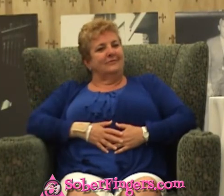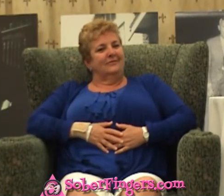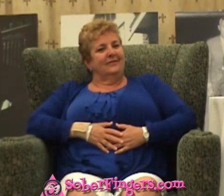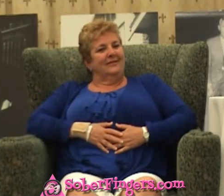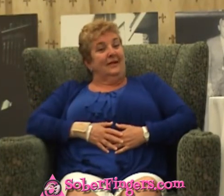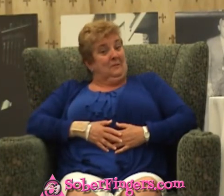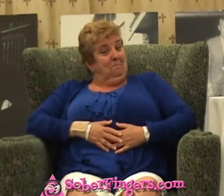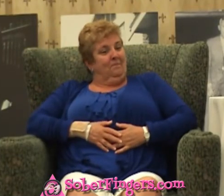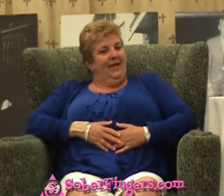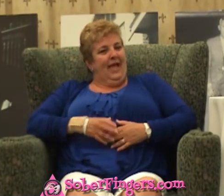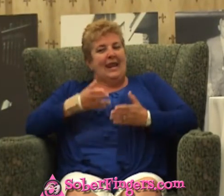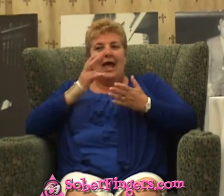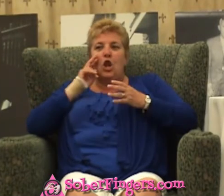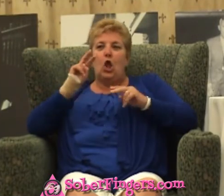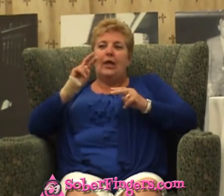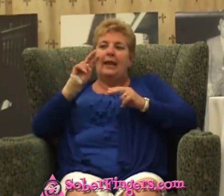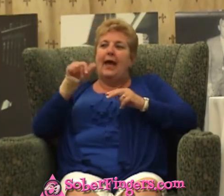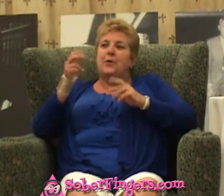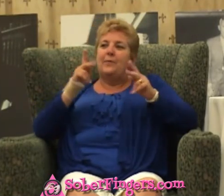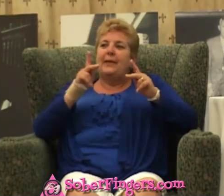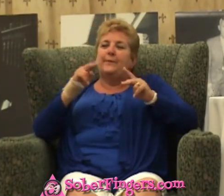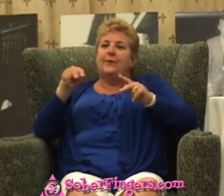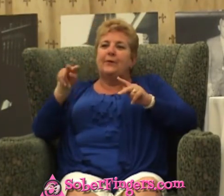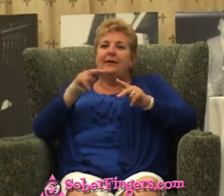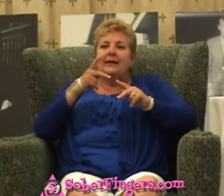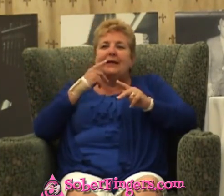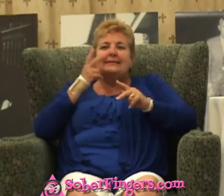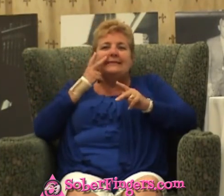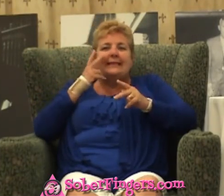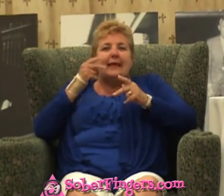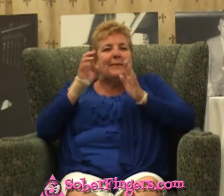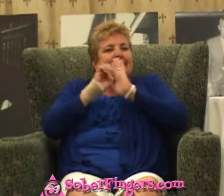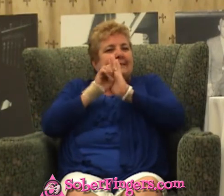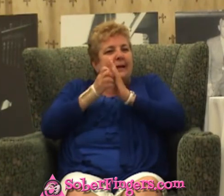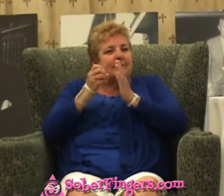their examples, those living videos of how I can be and how it can be for me.